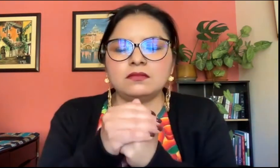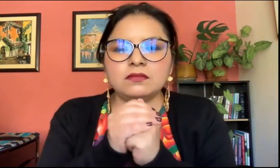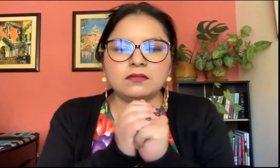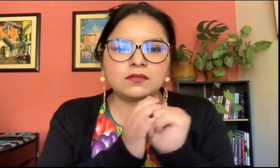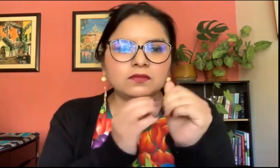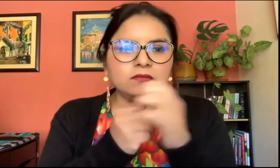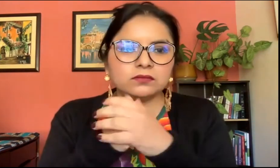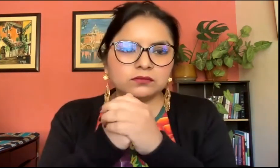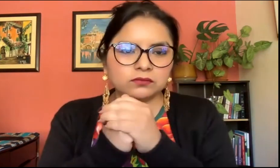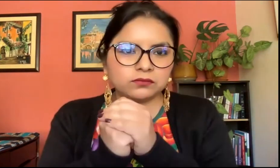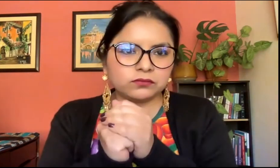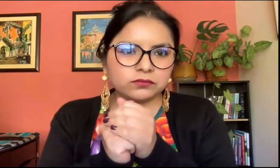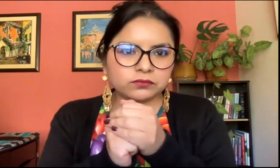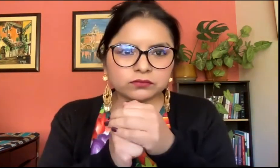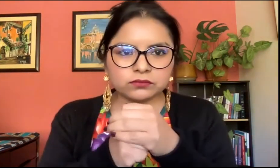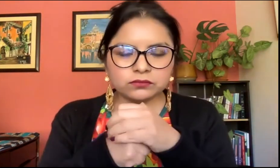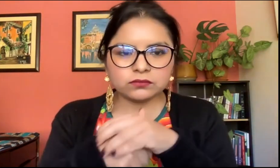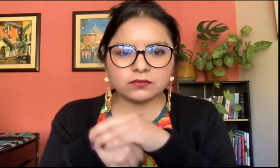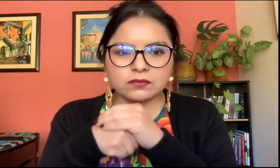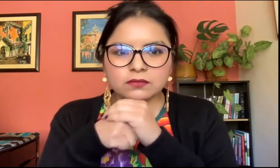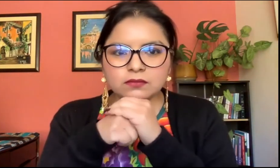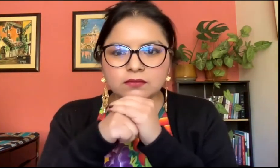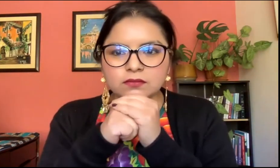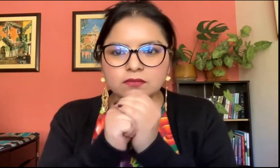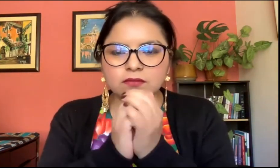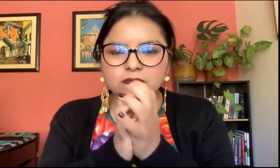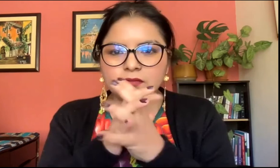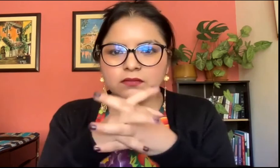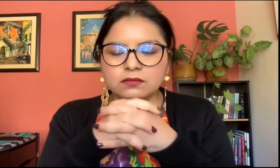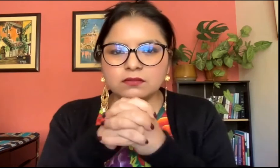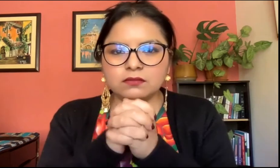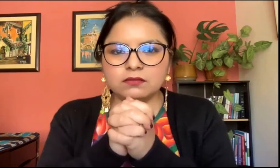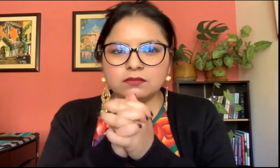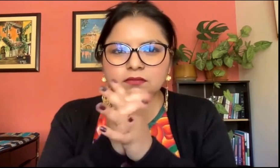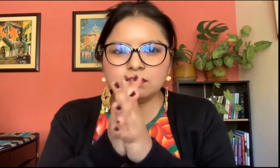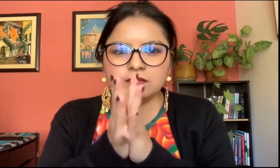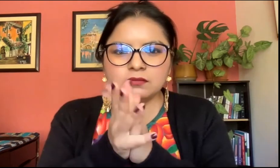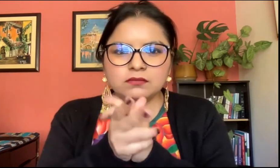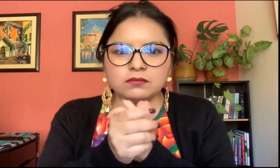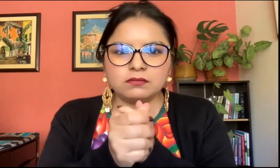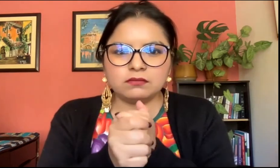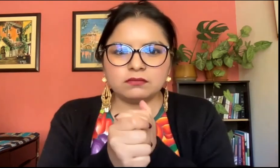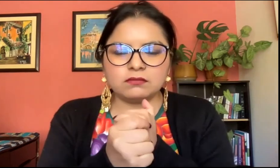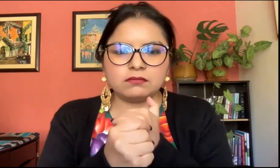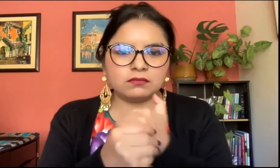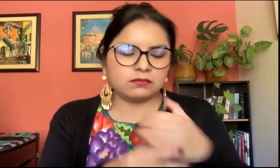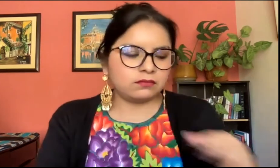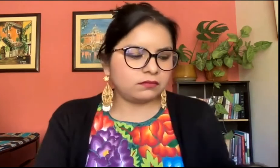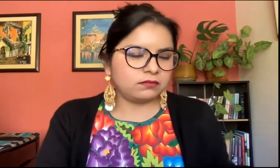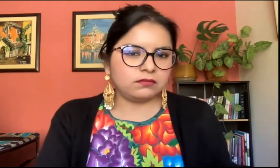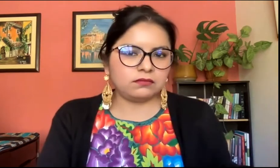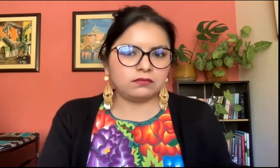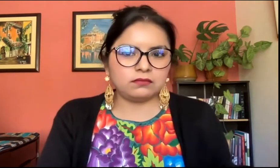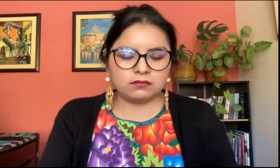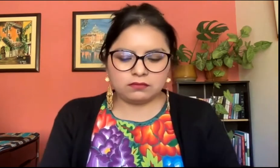There are two ways to do science. One is to the hypothesis, trial and error, and the other one is through observation